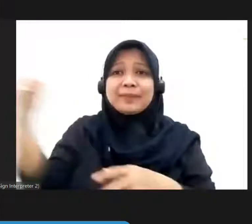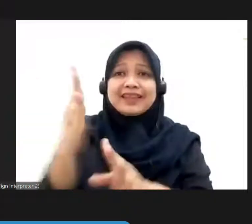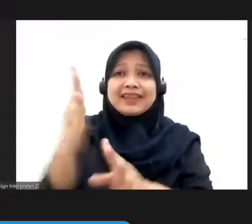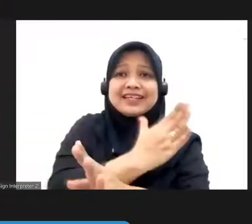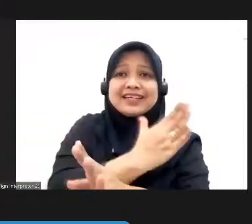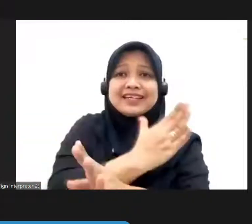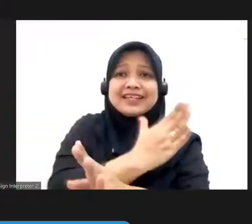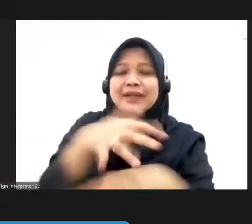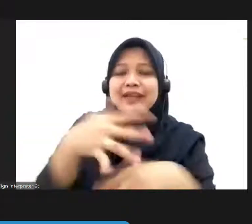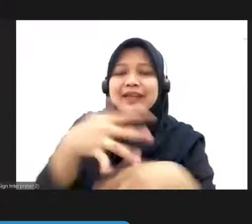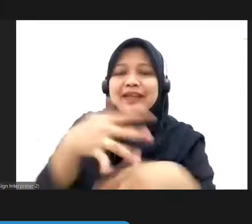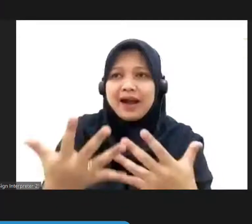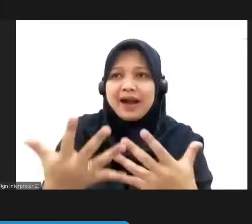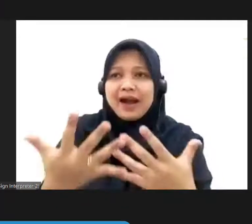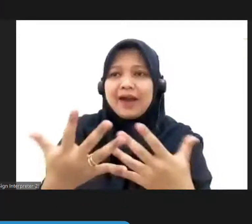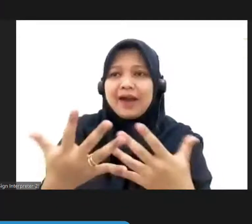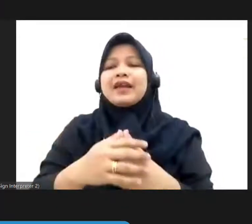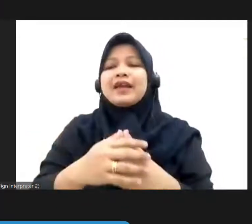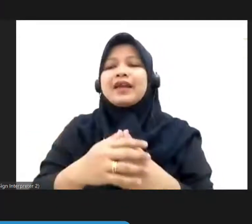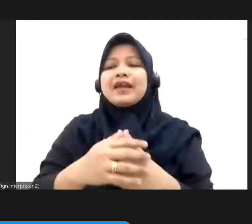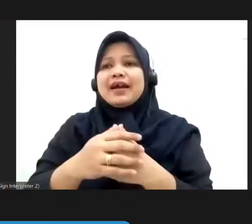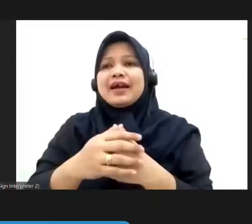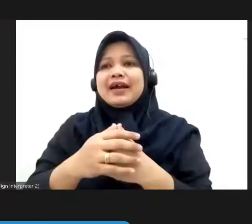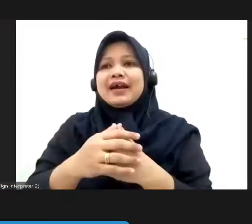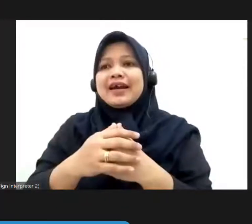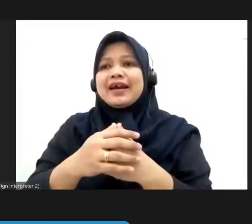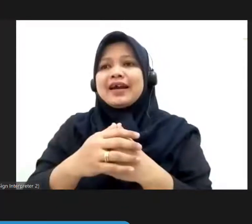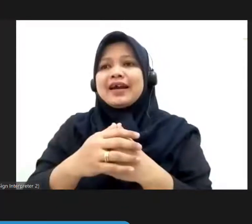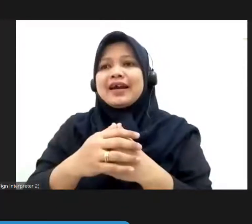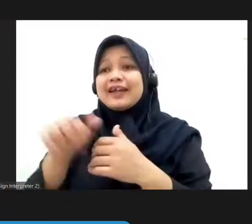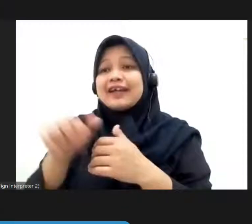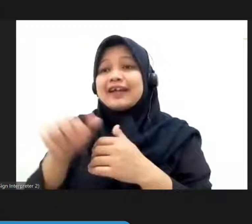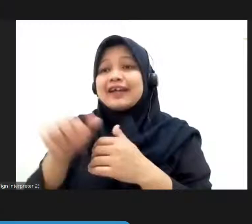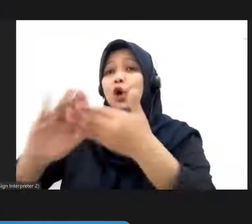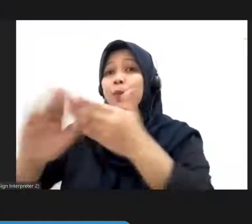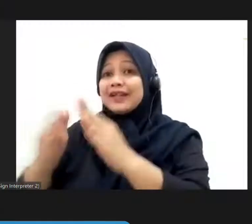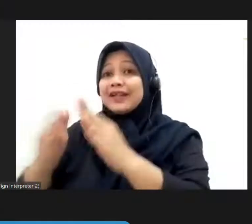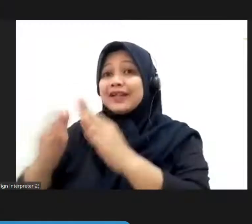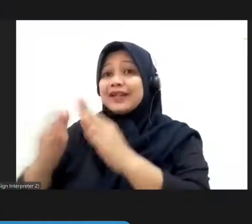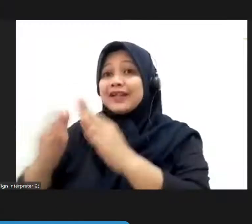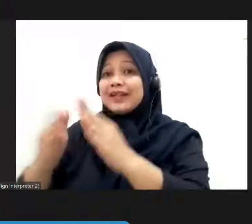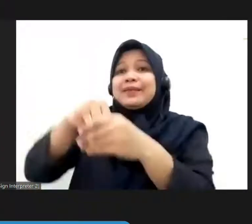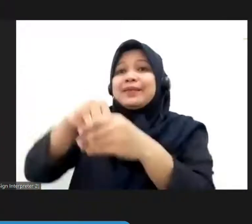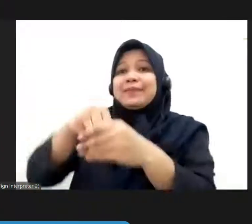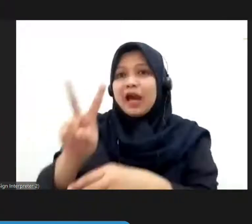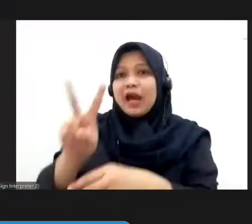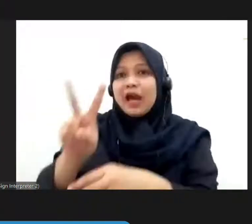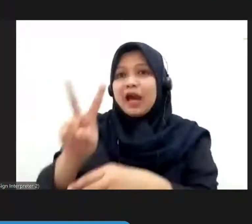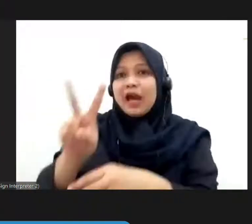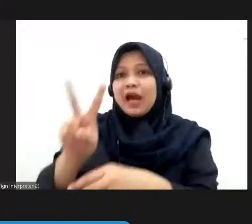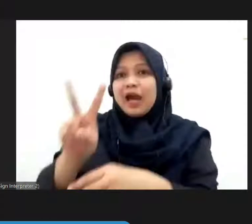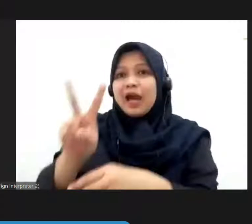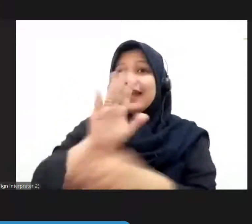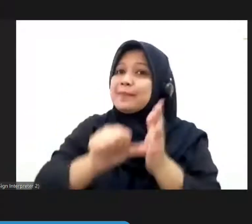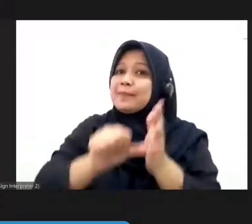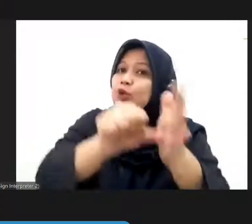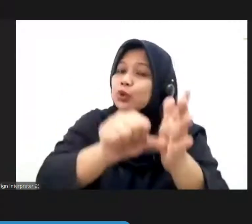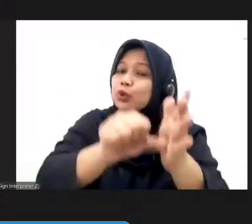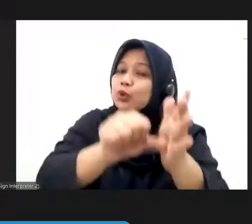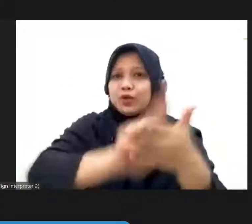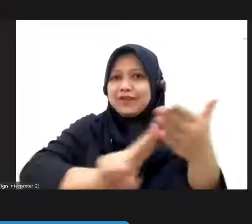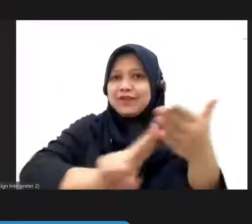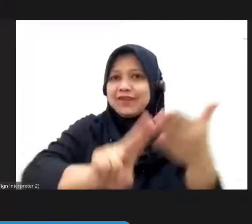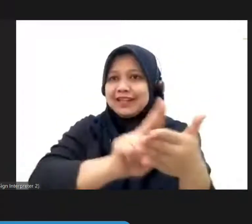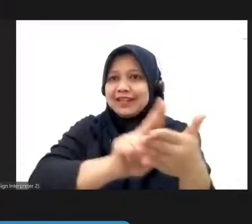a core excellence in the community participation, we can help the university to scale up their